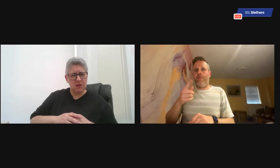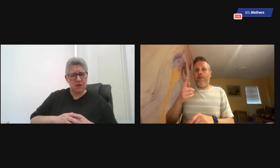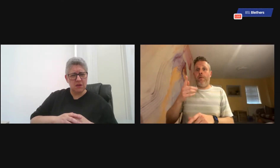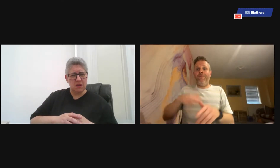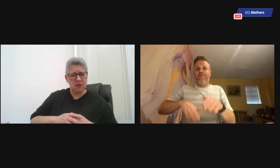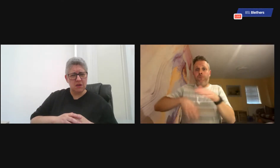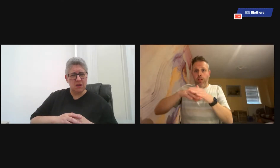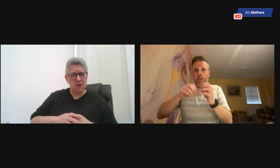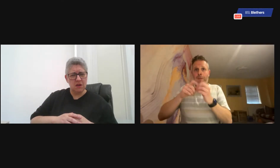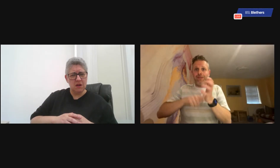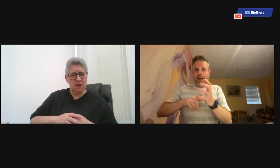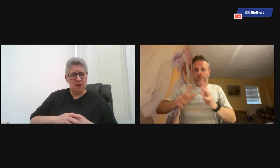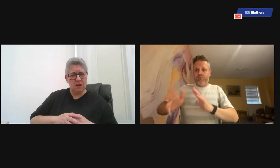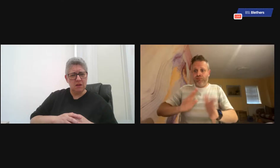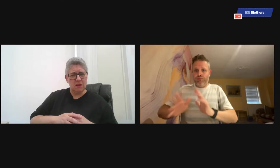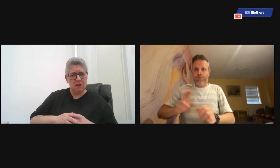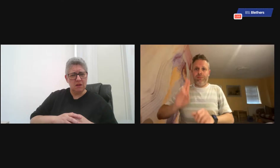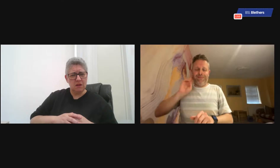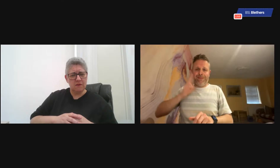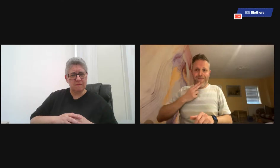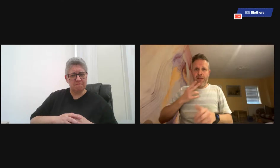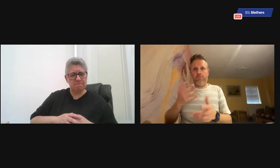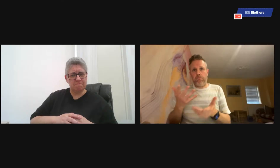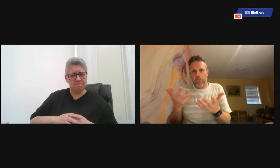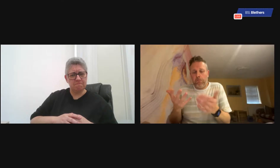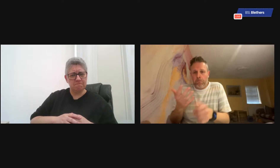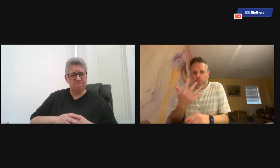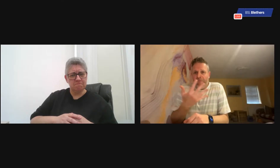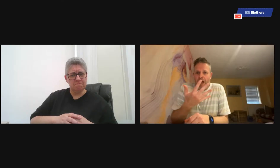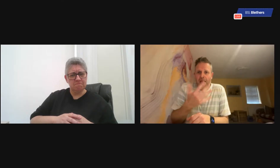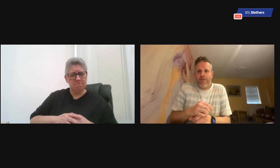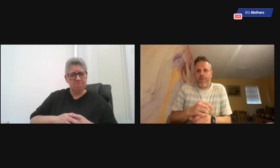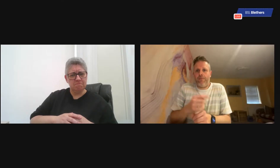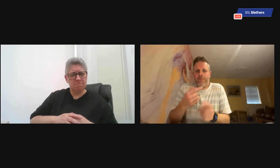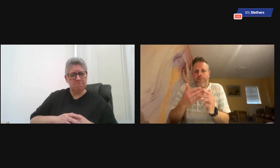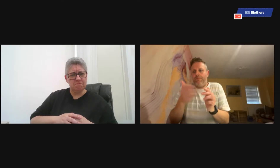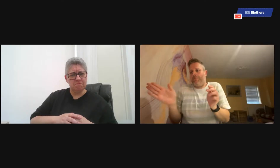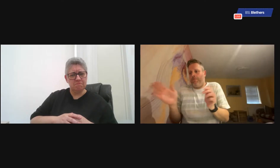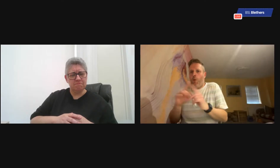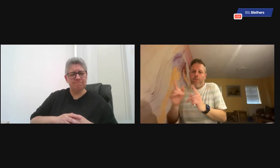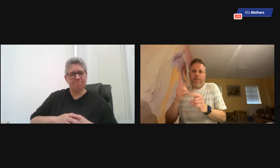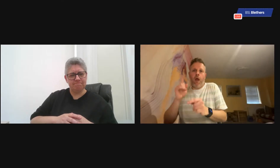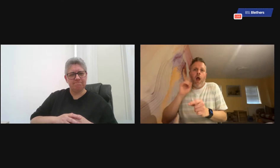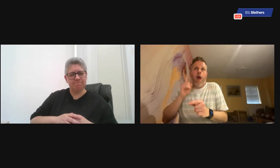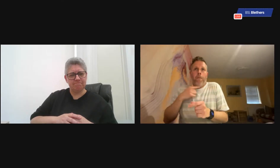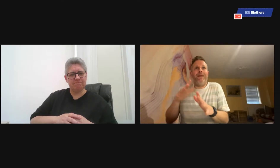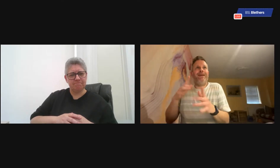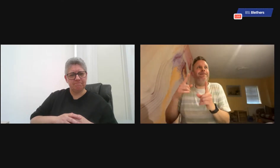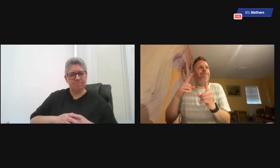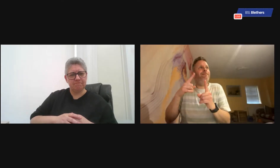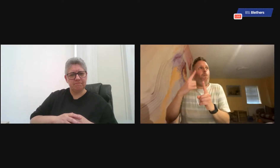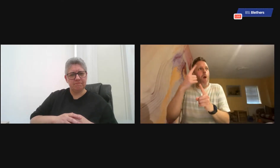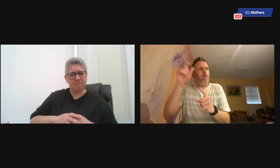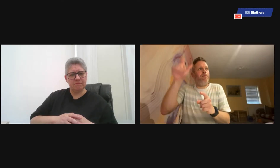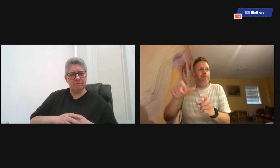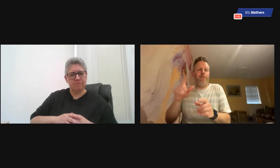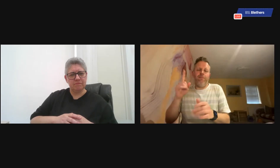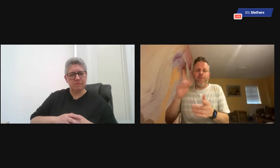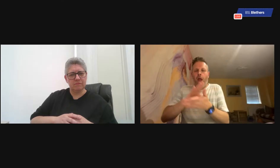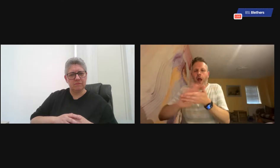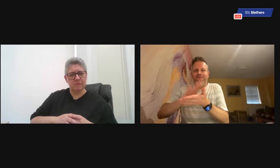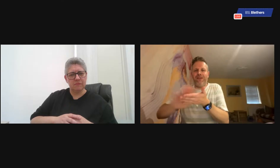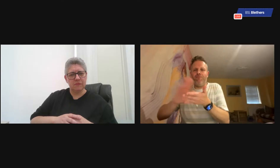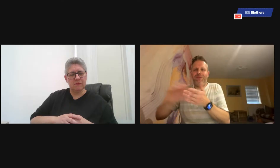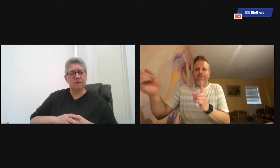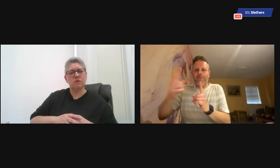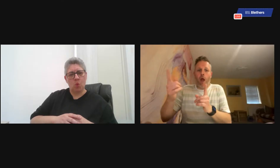So you think at the moment there are about 5 or 10 foster carers around there who are deaf? Yeah, maybe about 5 to 10. Yeah.